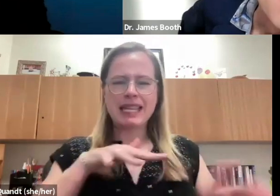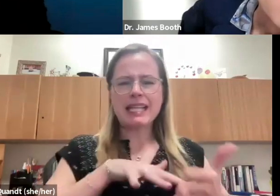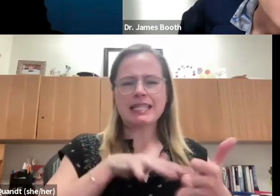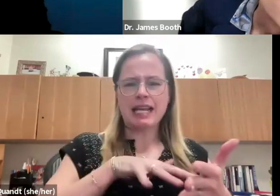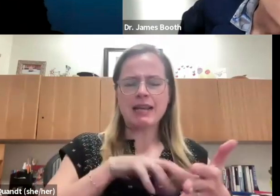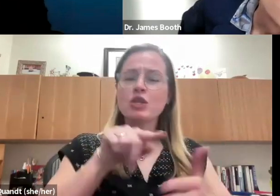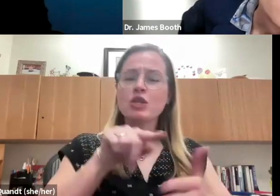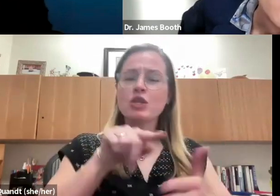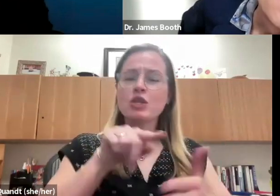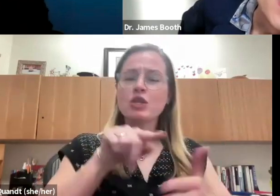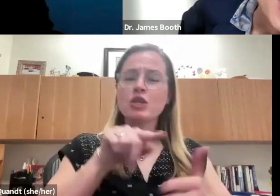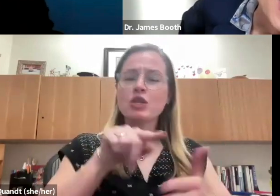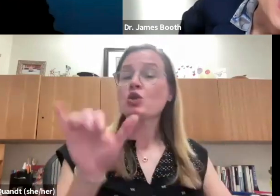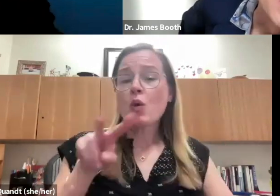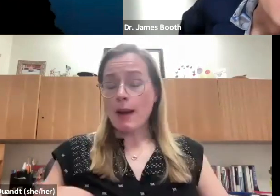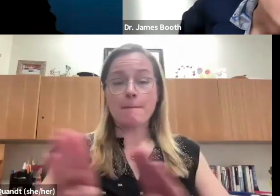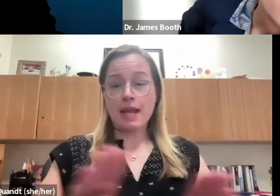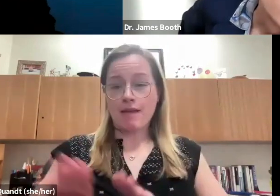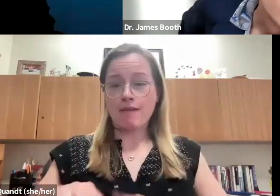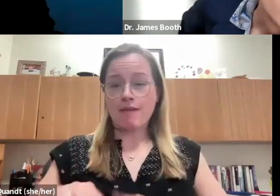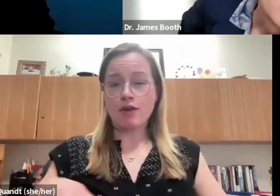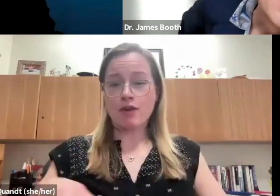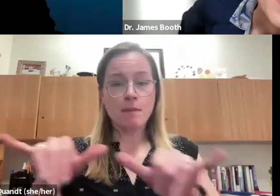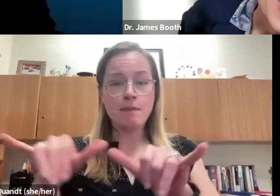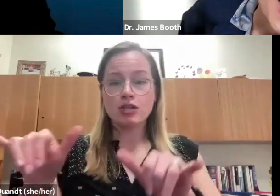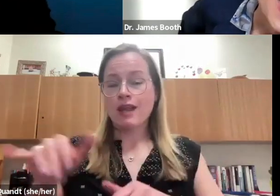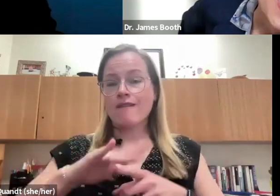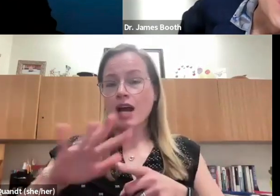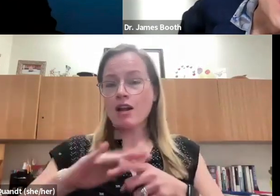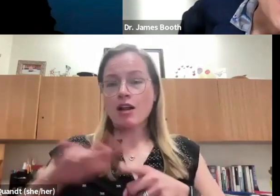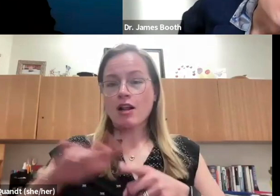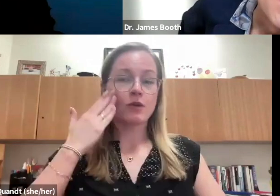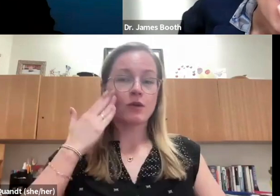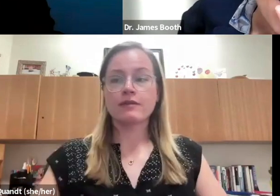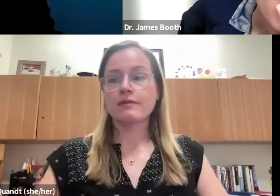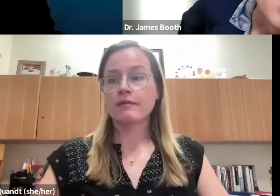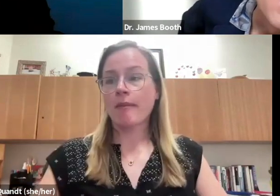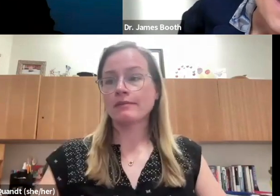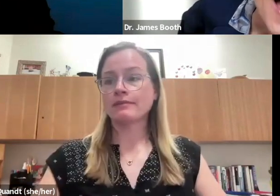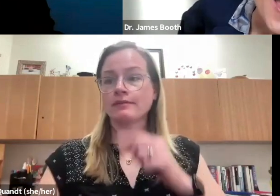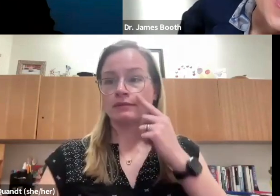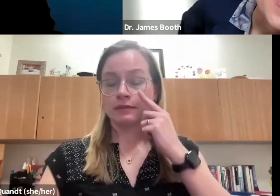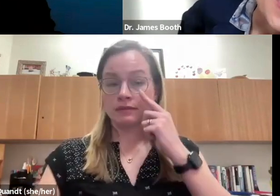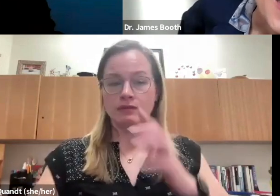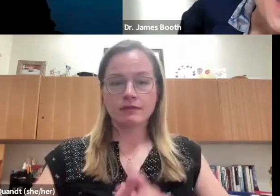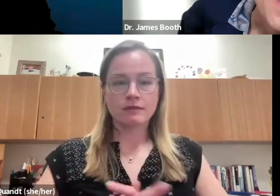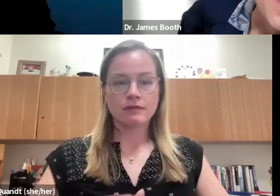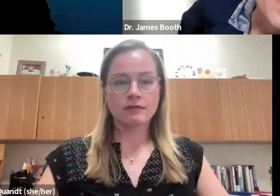skills, did you also look at behavioral measures like phonological awareness?